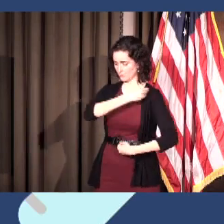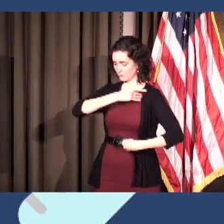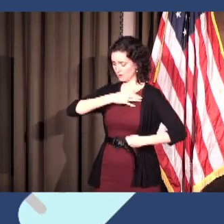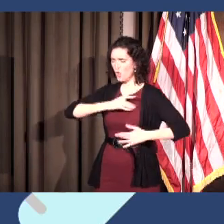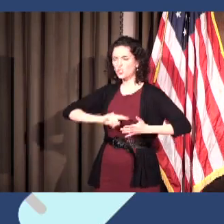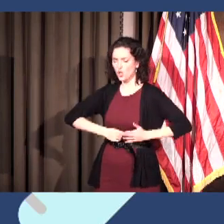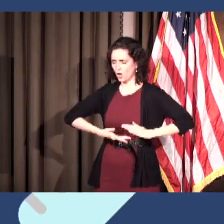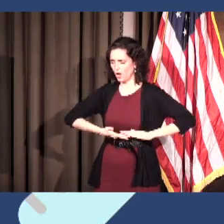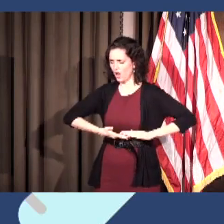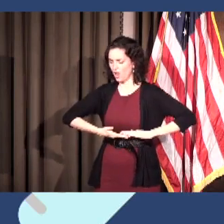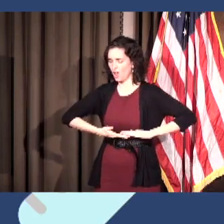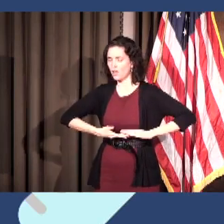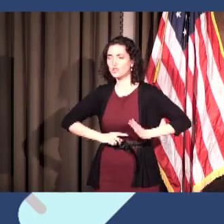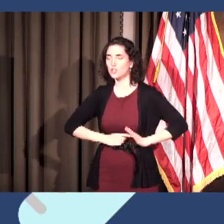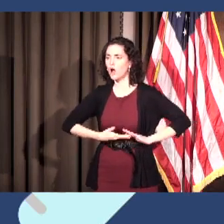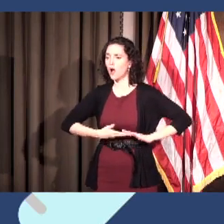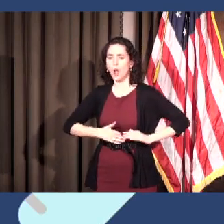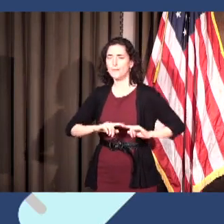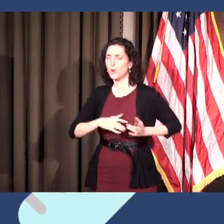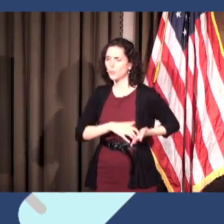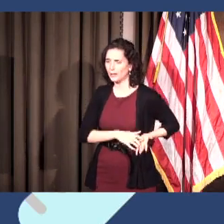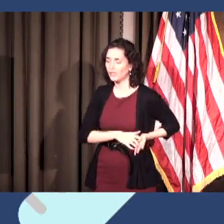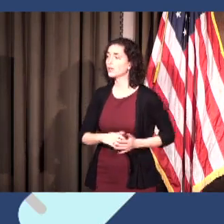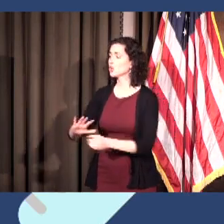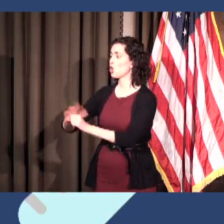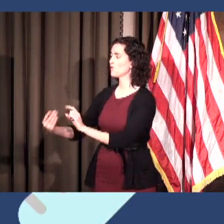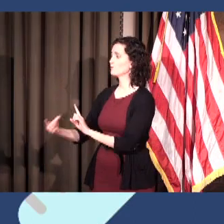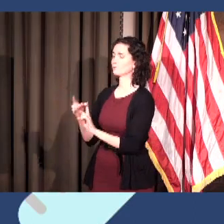is produce an immune response in your body.